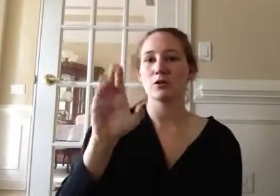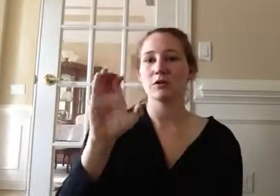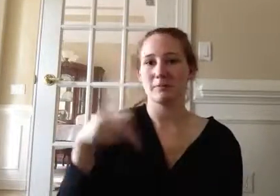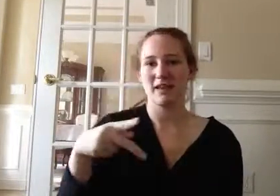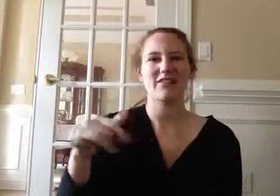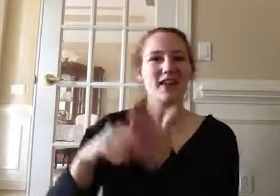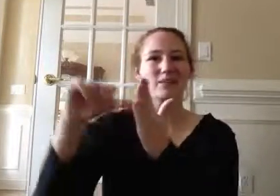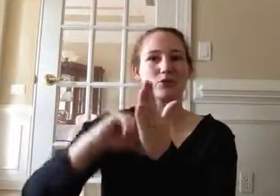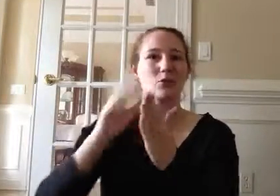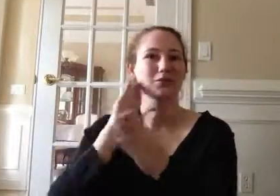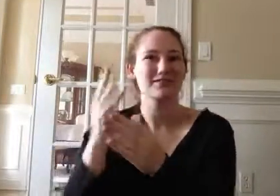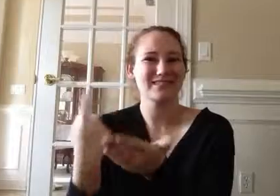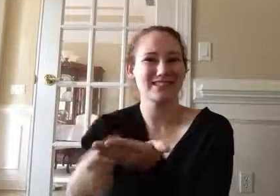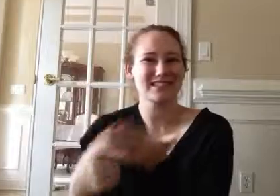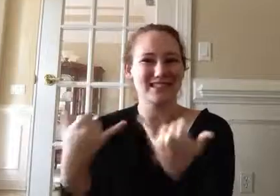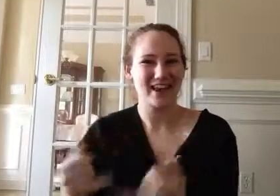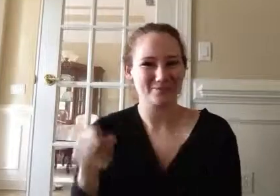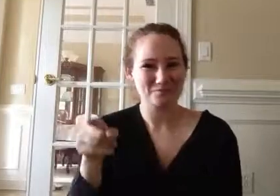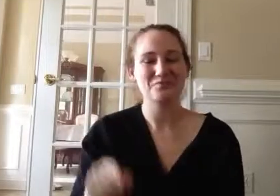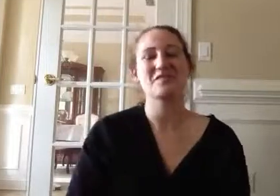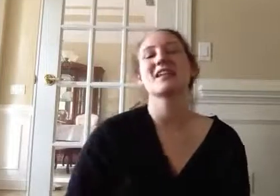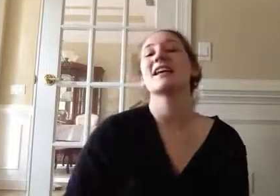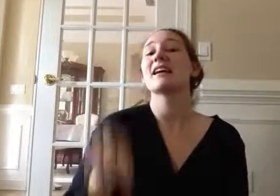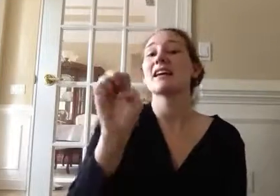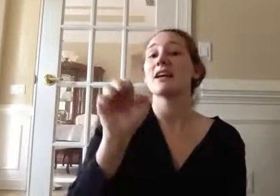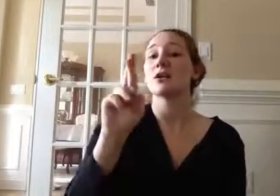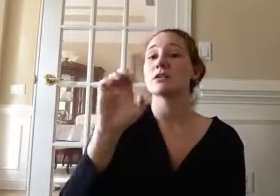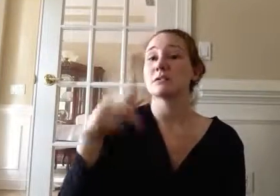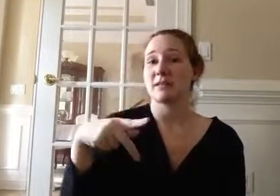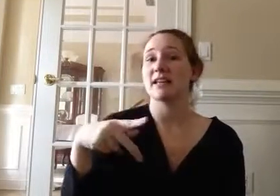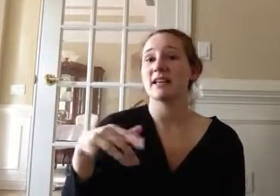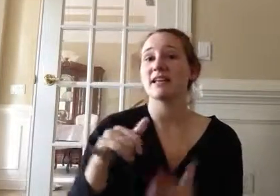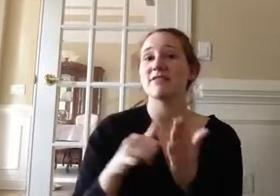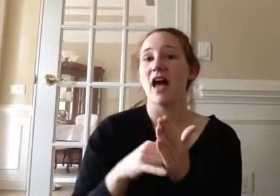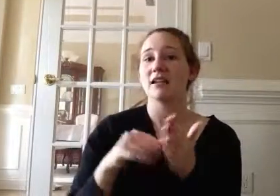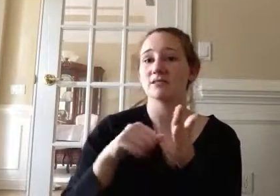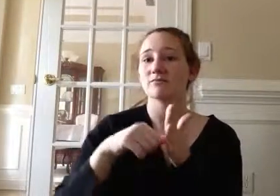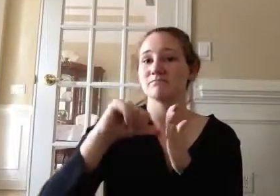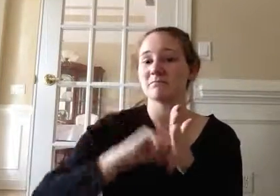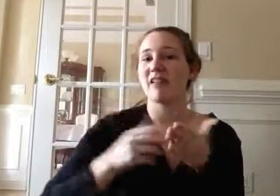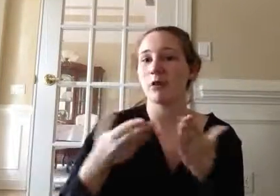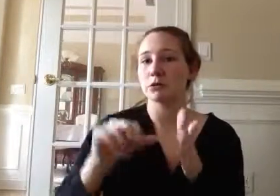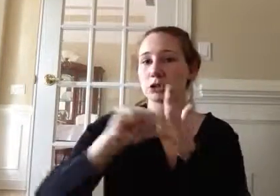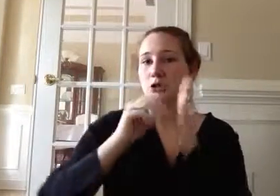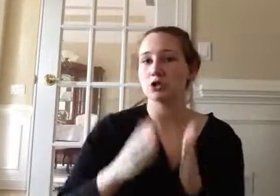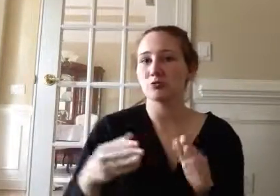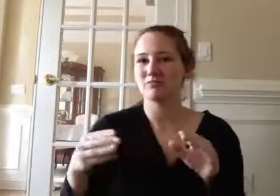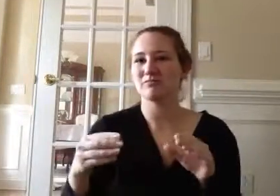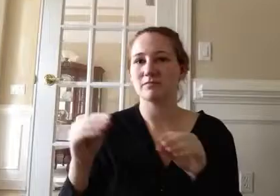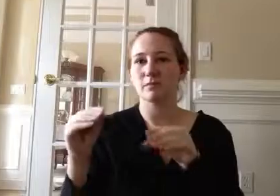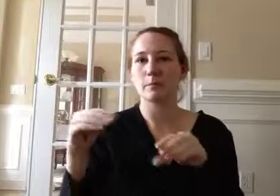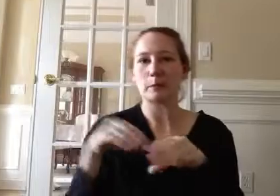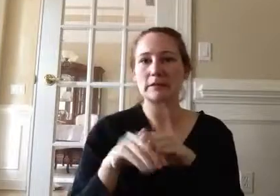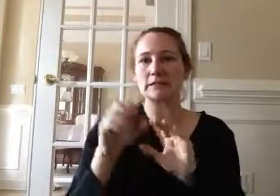talk about today. The ERCP is a procedure that allows the surgeon to insert a stent, which is a plastic, sometimes